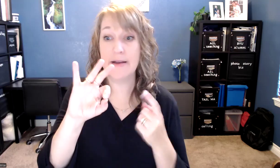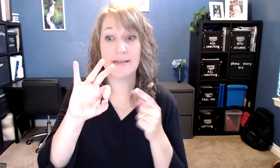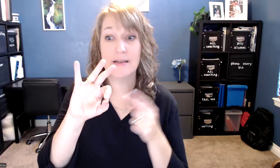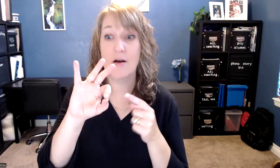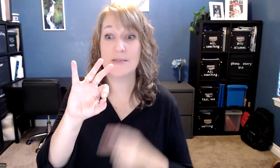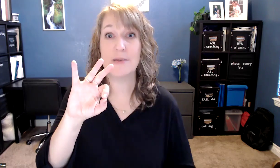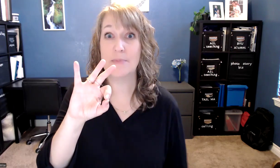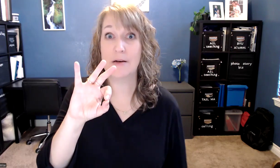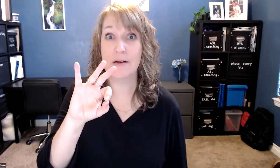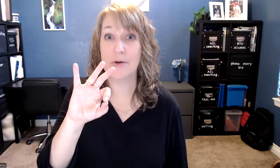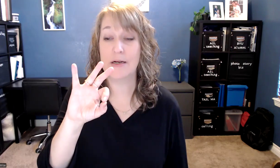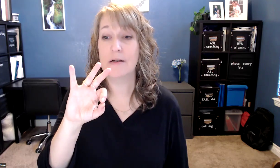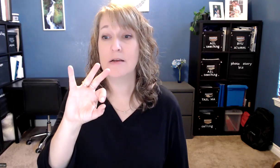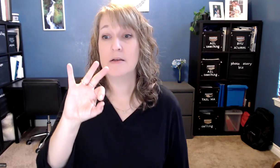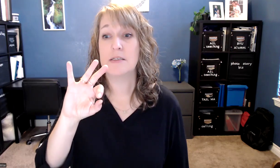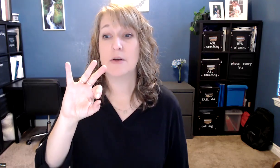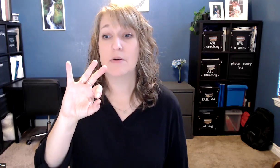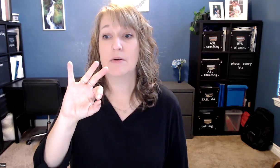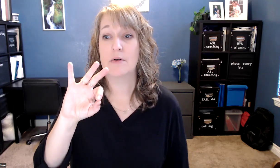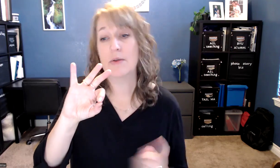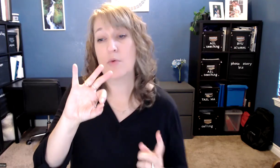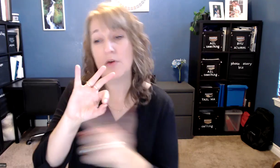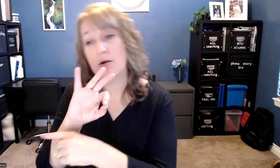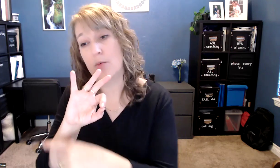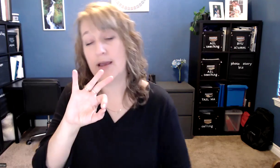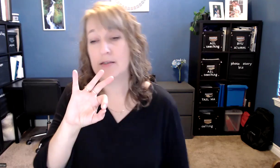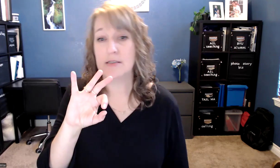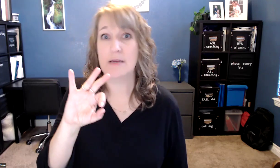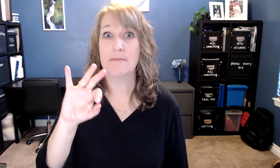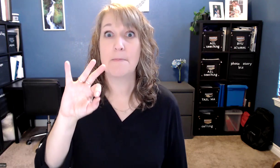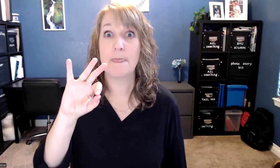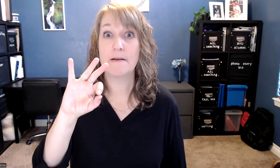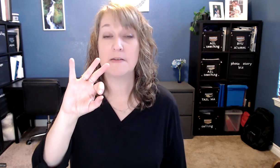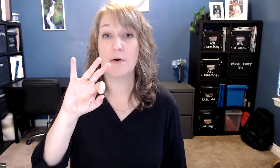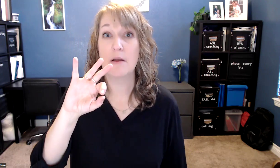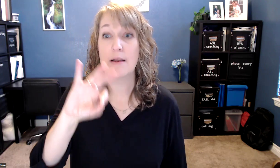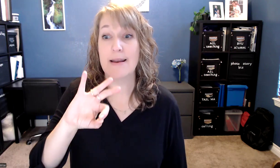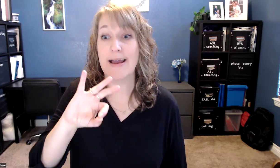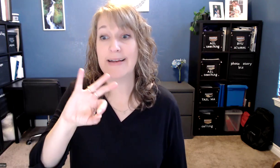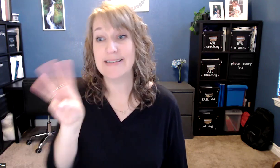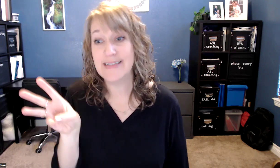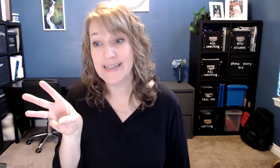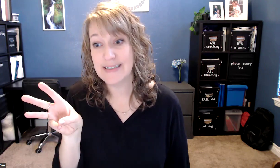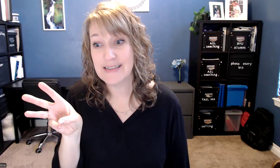is going to always be the bigger number here. So, or they rock away, I should say. So 96,